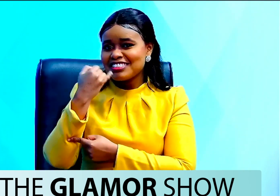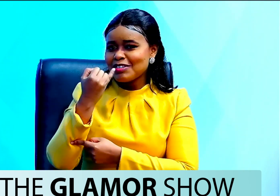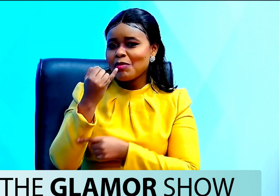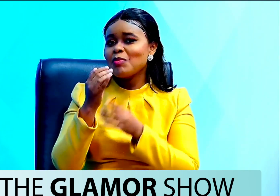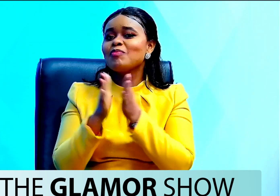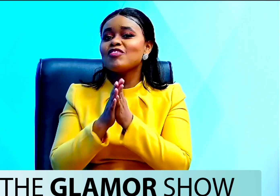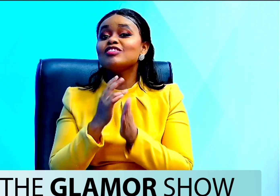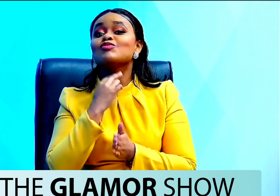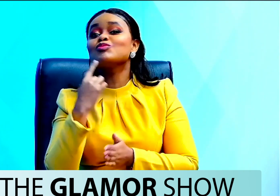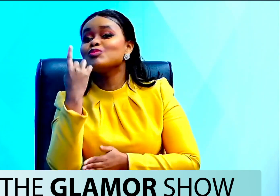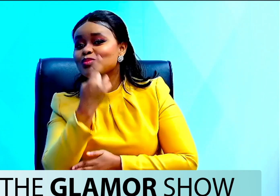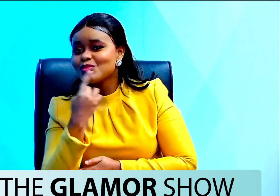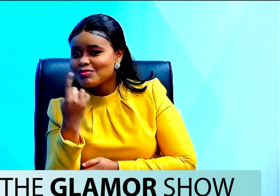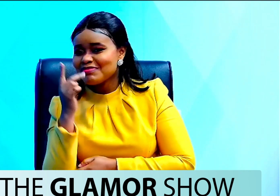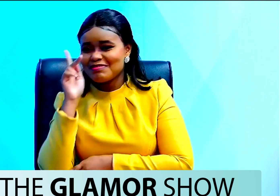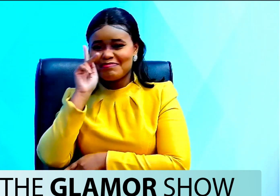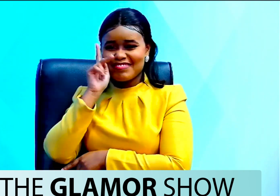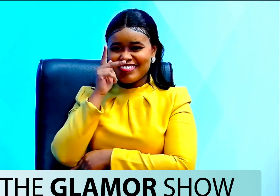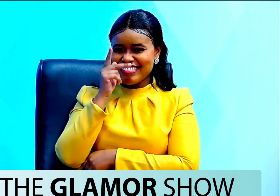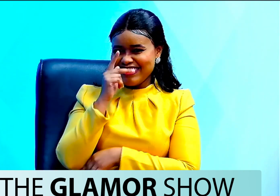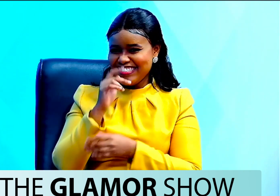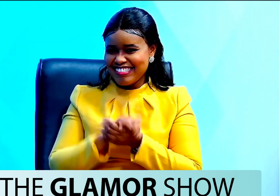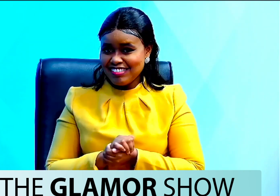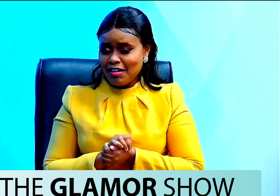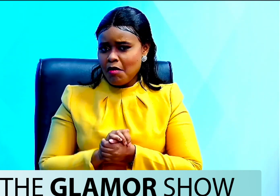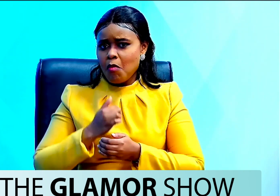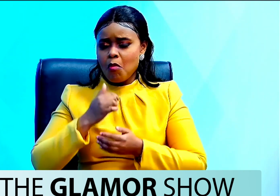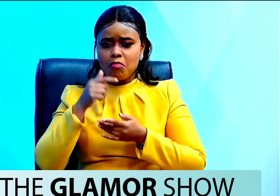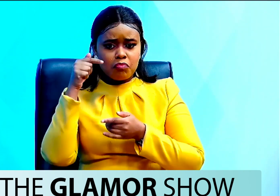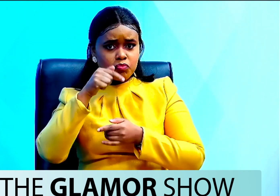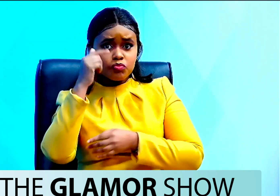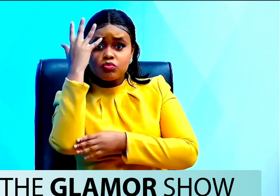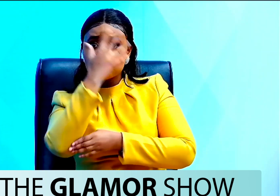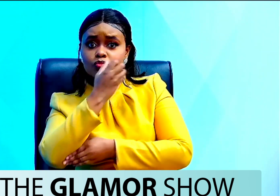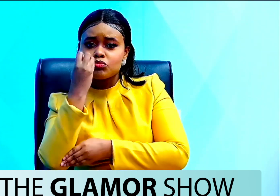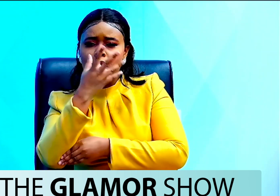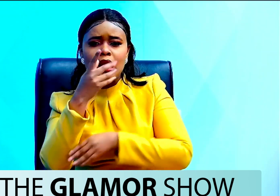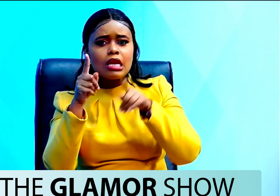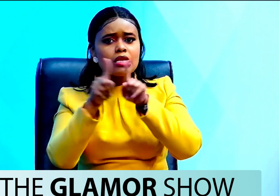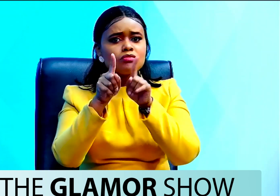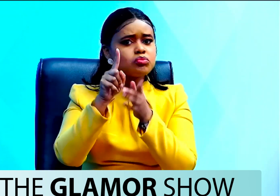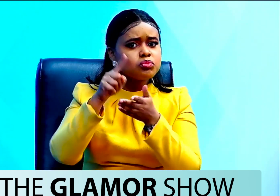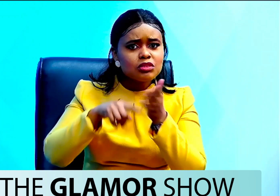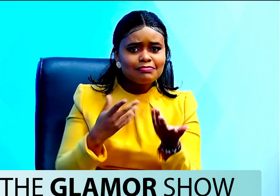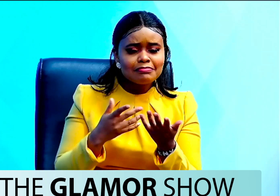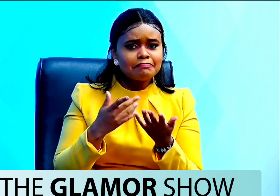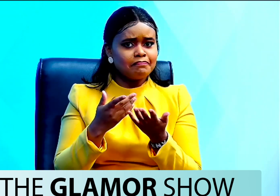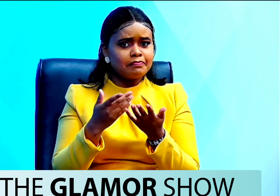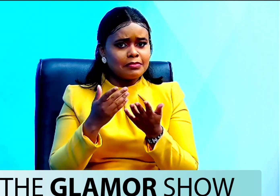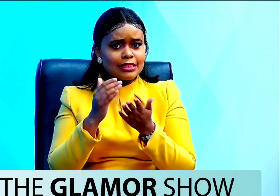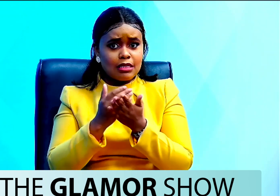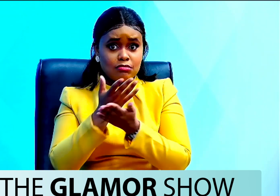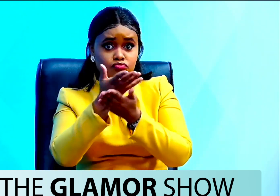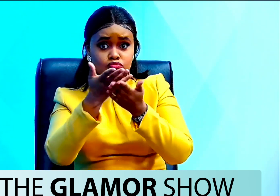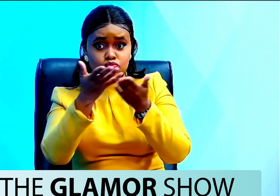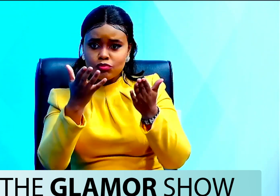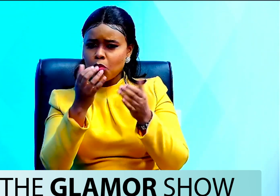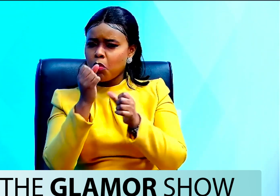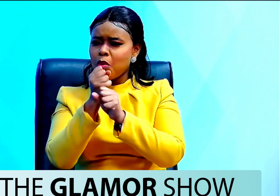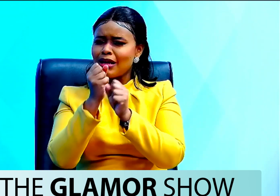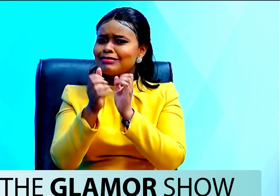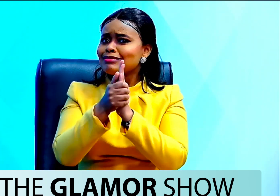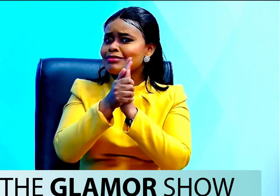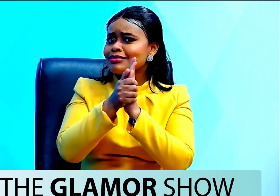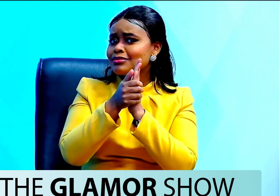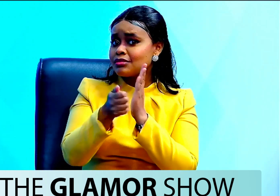my sign language interpreters. We have Chebi Watts and Esther Kendi. So today on the Glamour Show, we have a